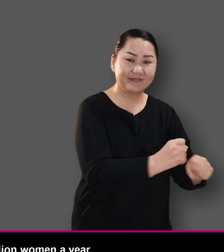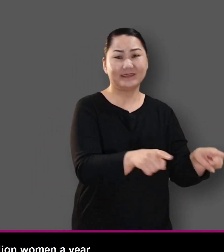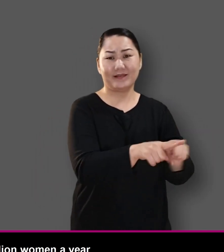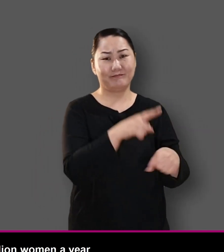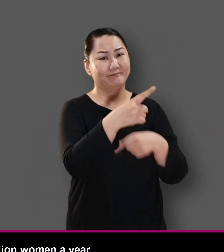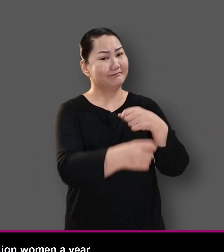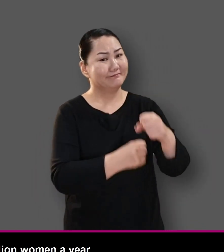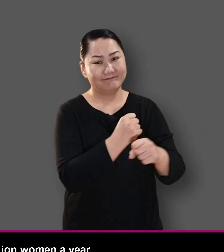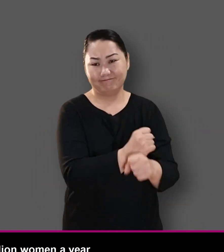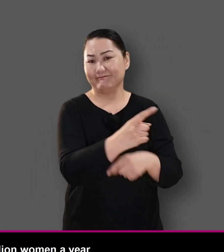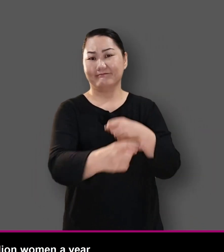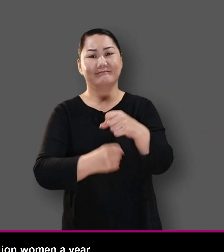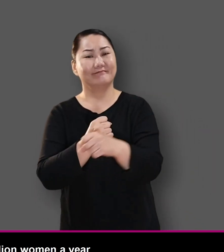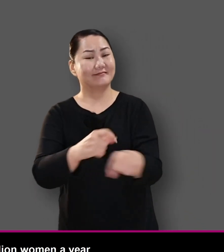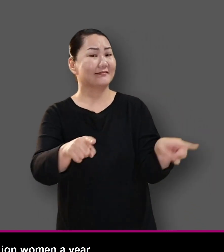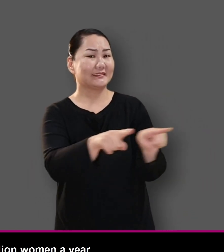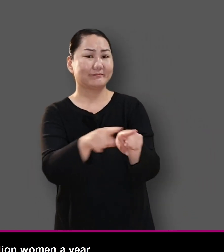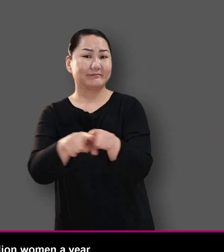Up to 20 million women a year